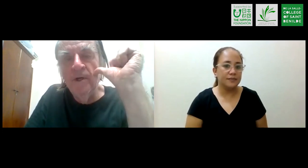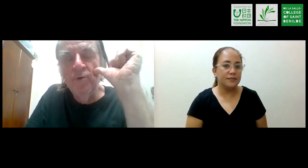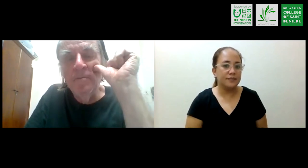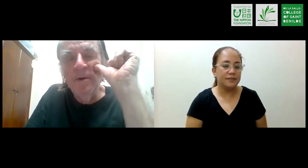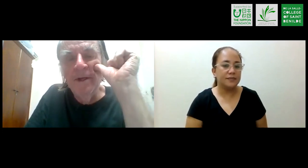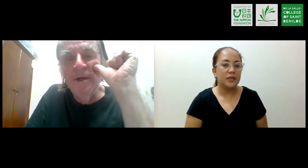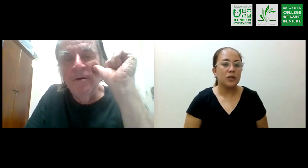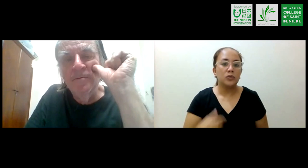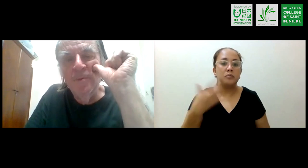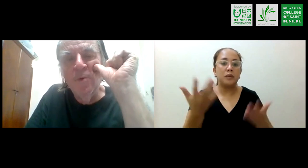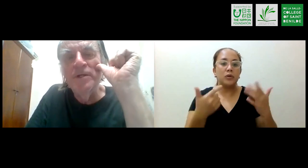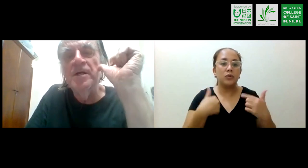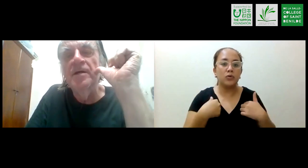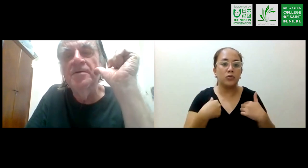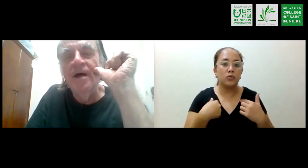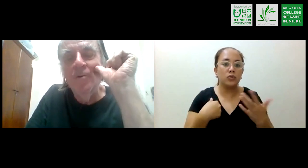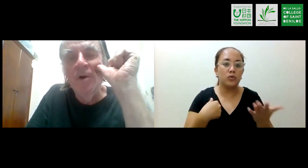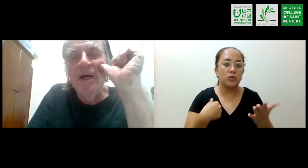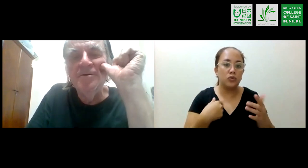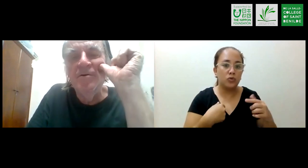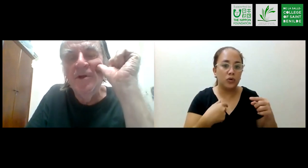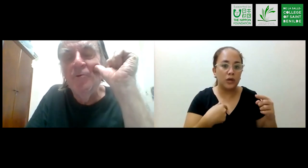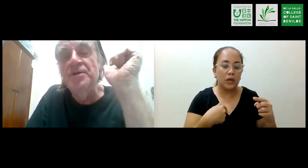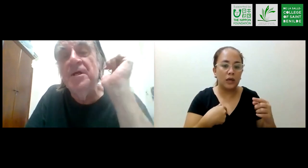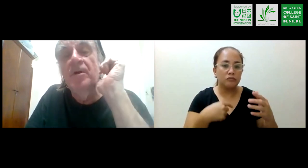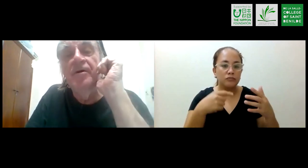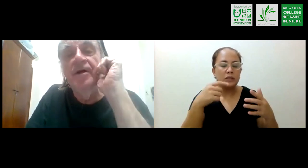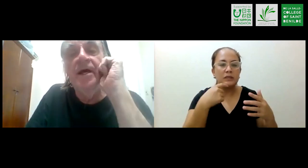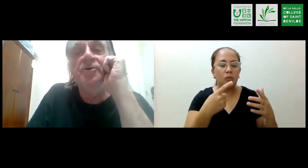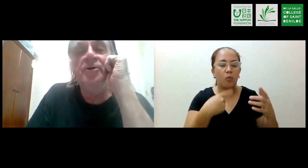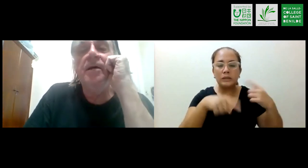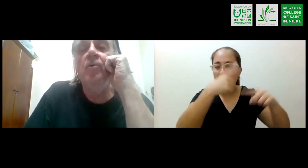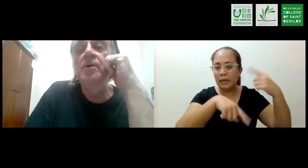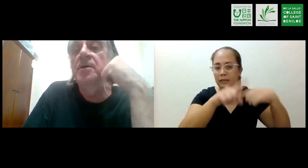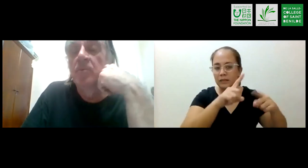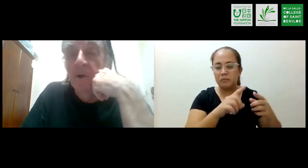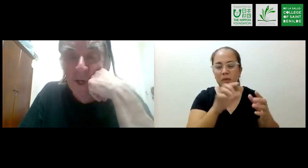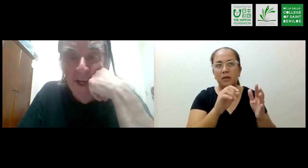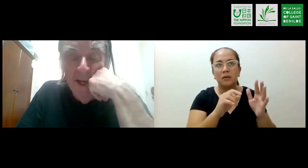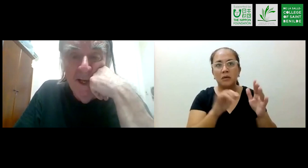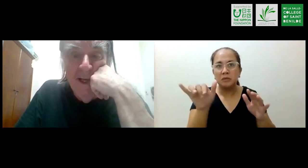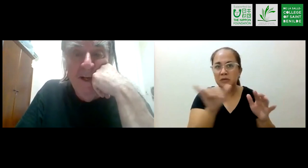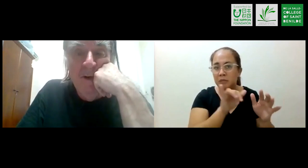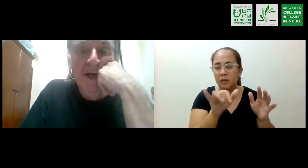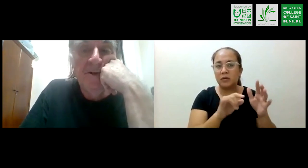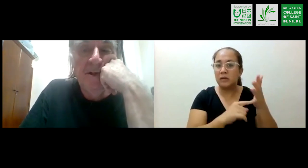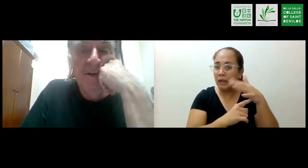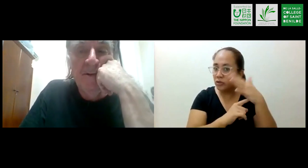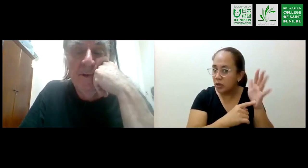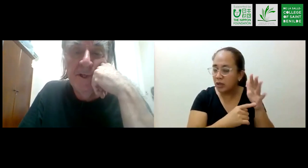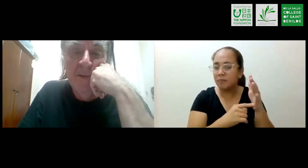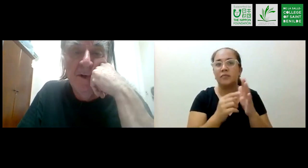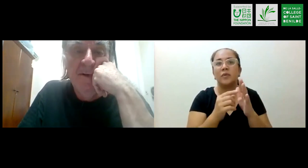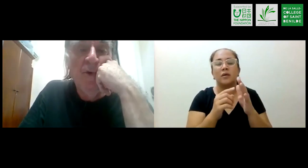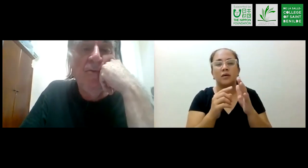you can probably tell what signs I will ask. So they'll be similar in hand shape or similar in location